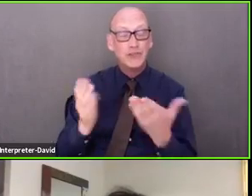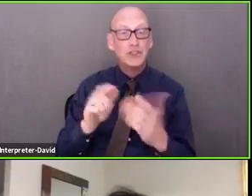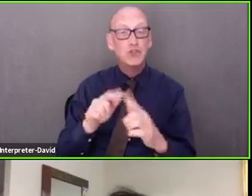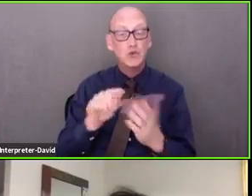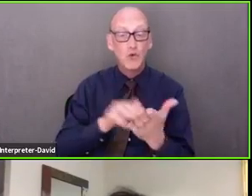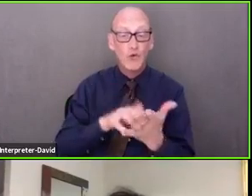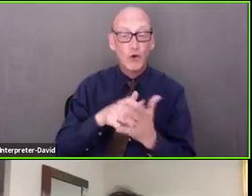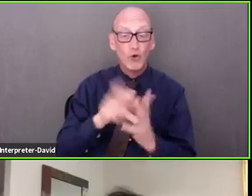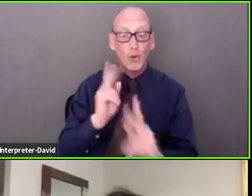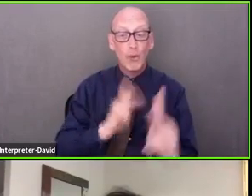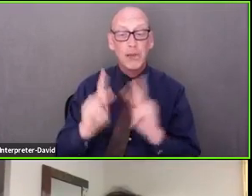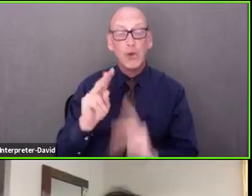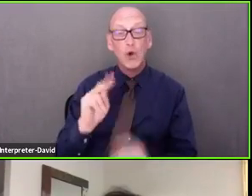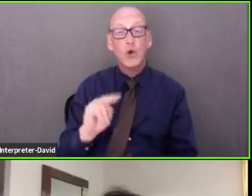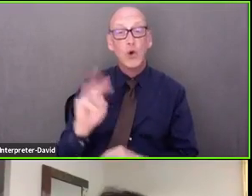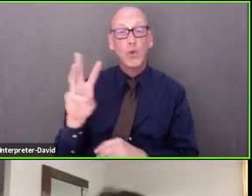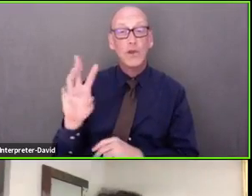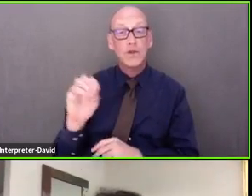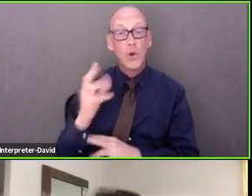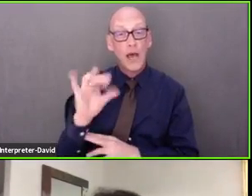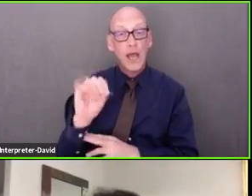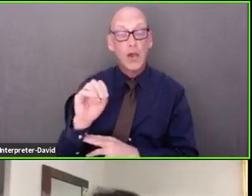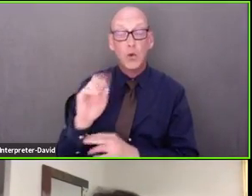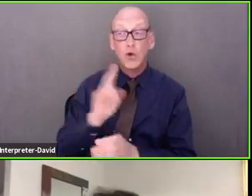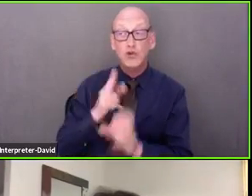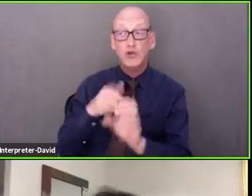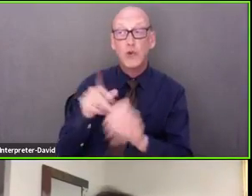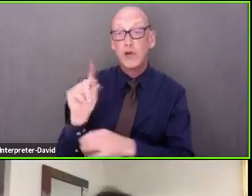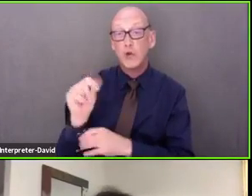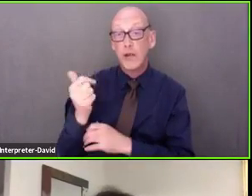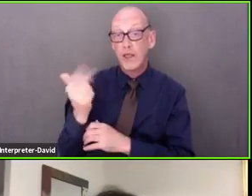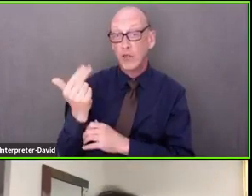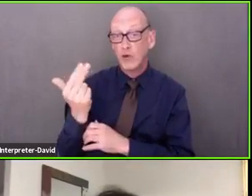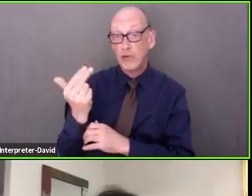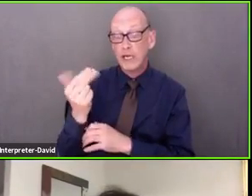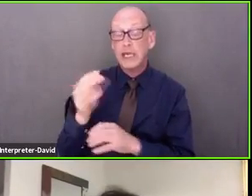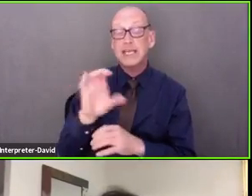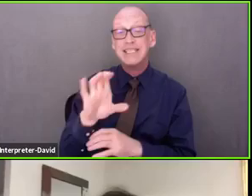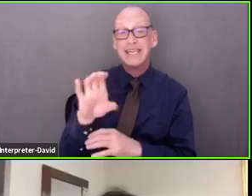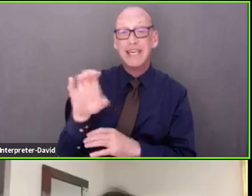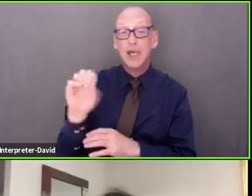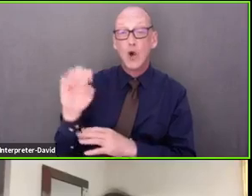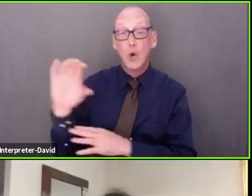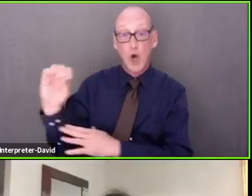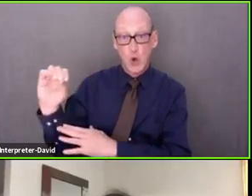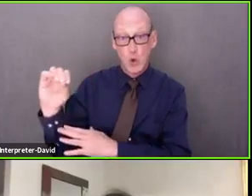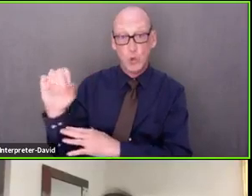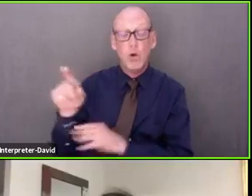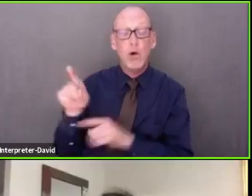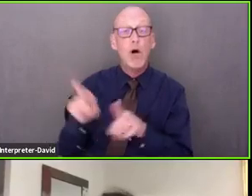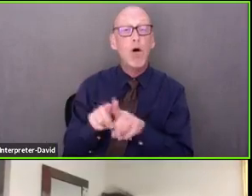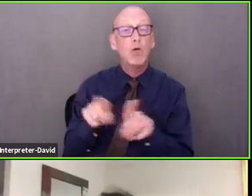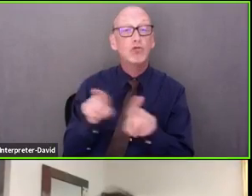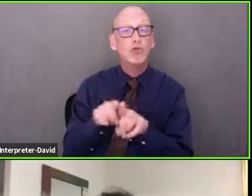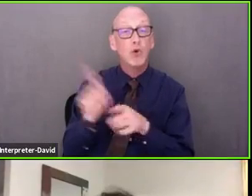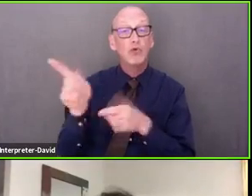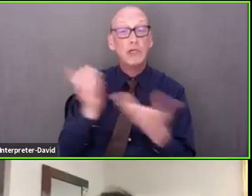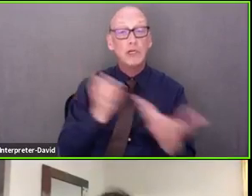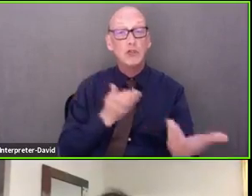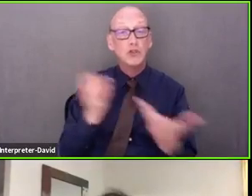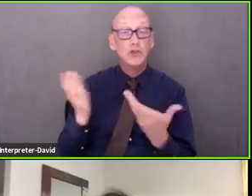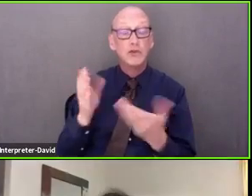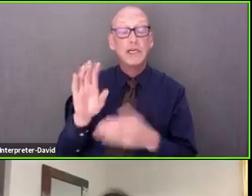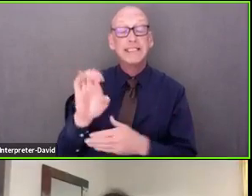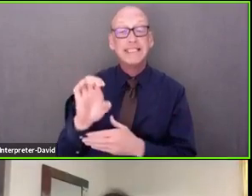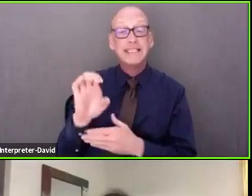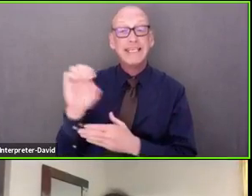Ohio. Joining Zeph Center in 2013 as the Chief Operations Officer, she's also served as the Chief